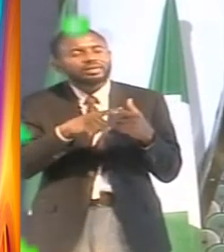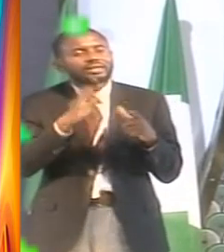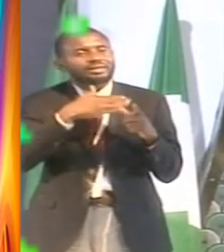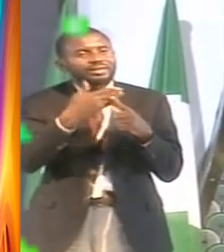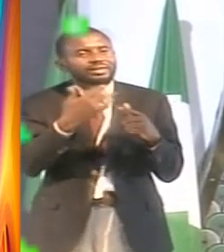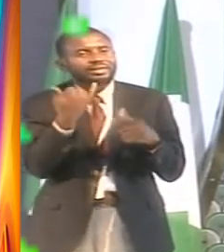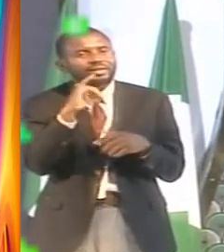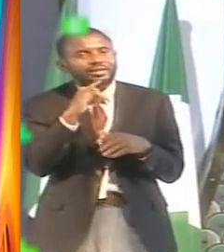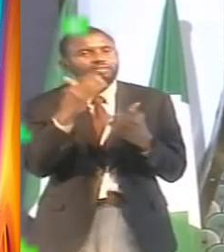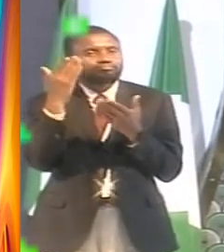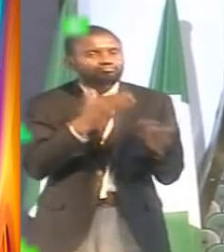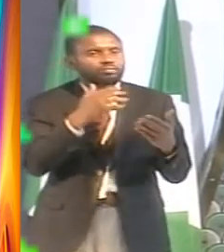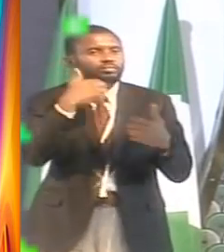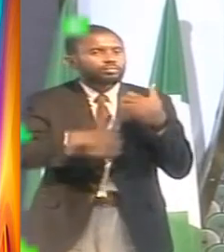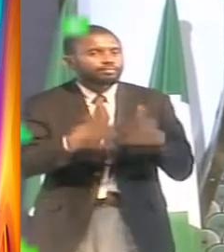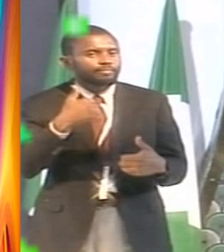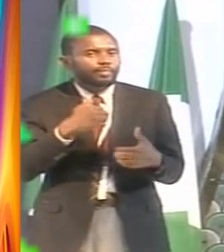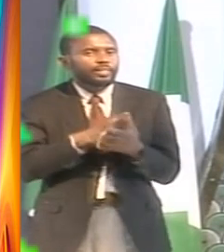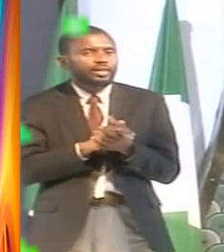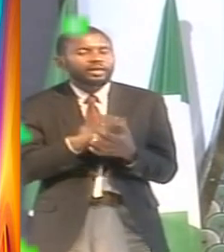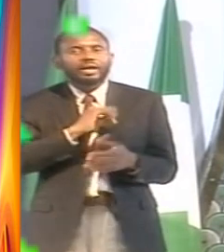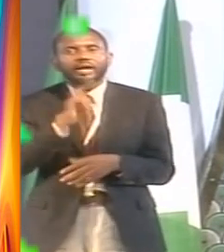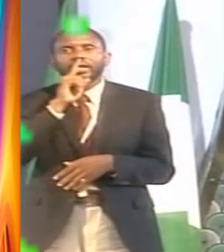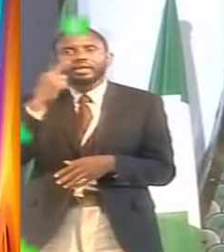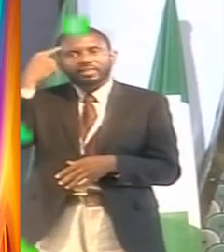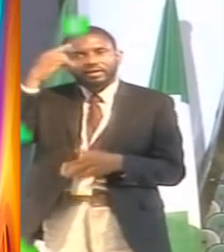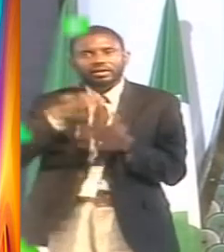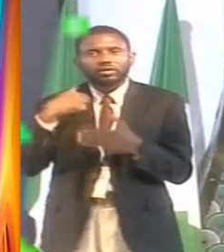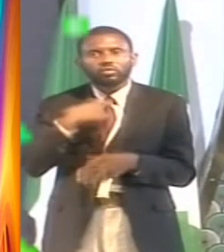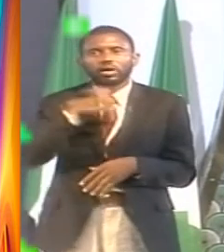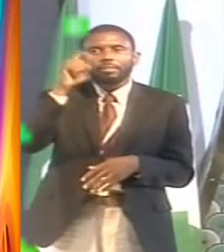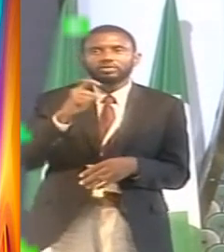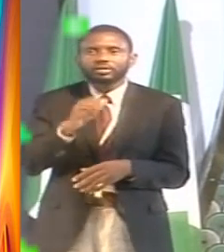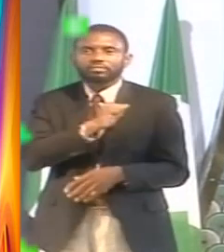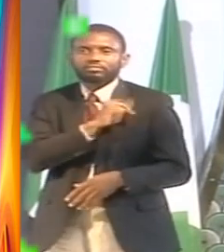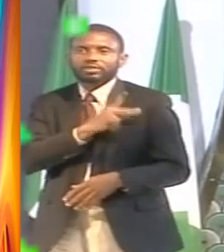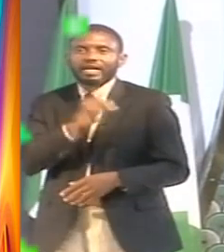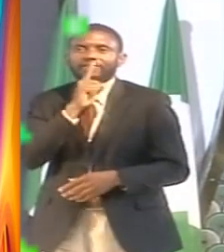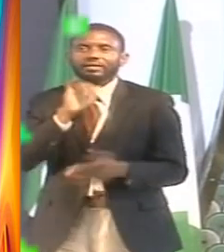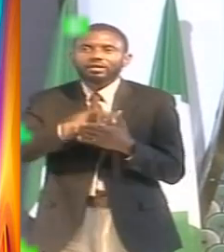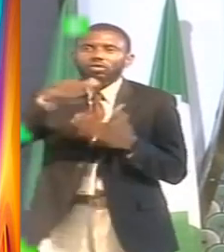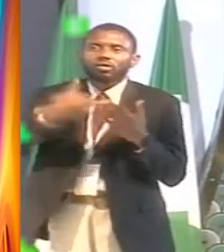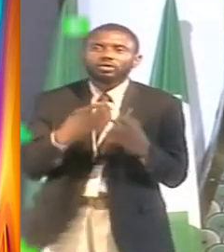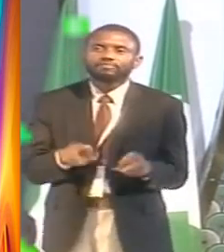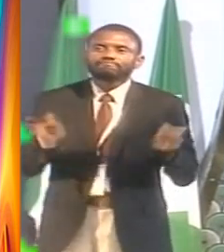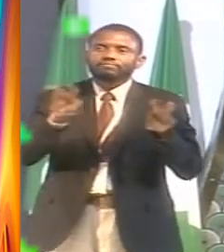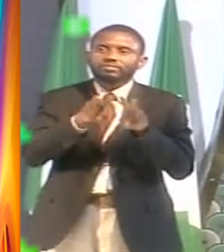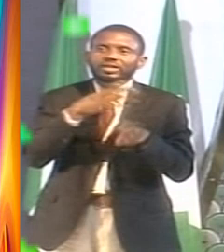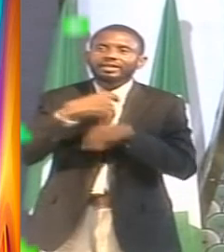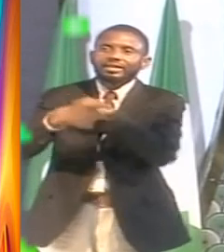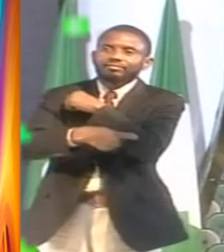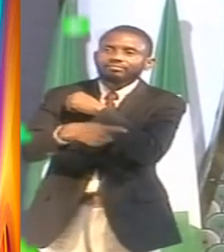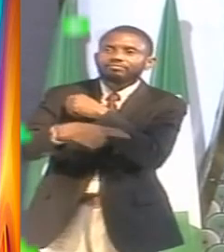problems. So I really think that we must appreciate the fact that all the values and the temptations,